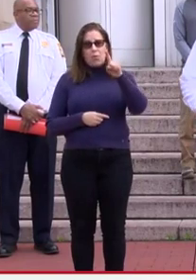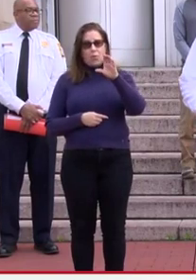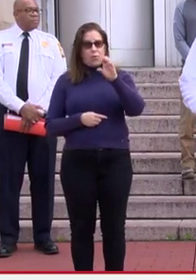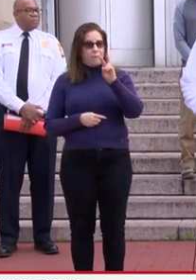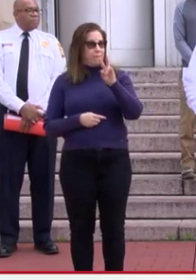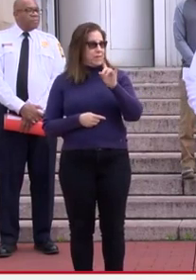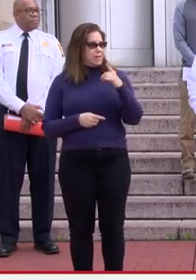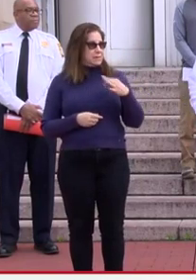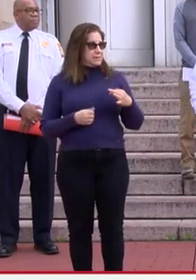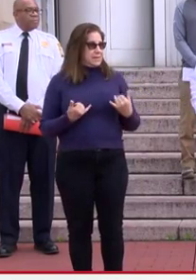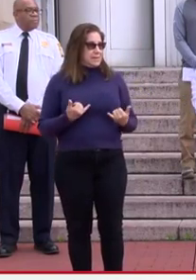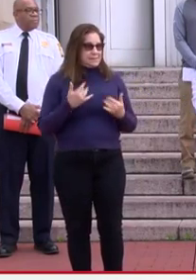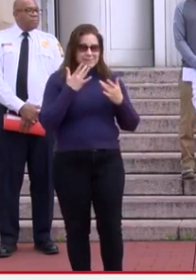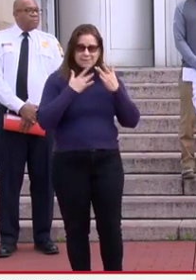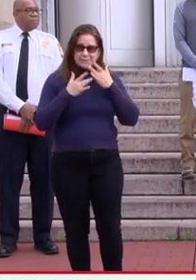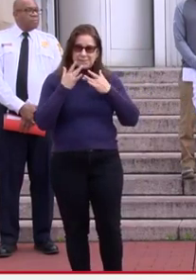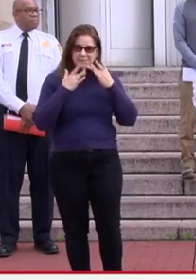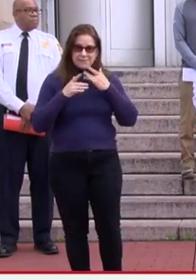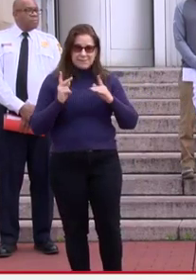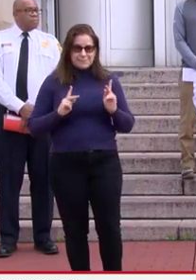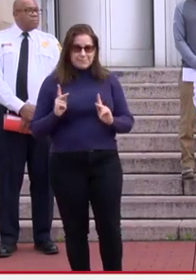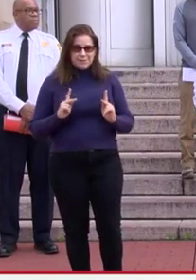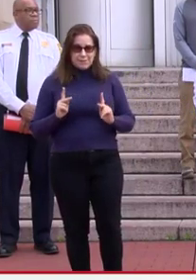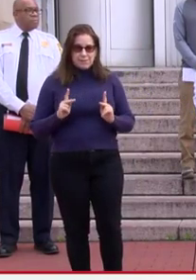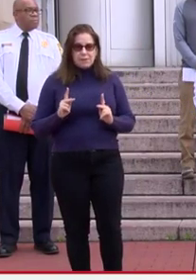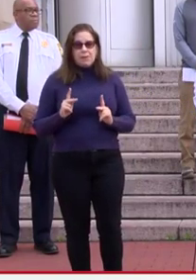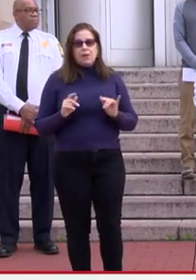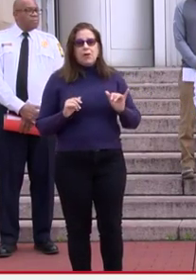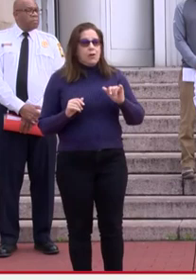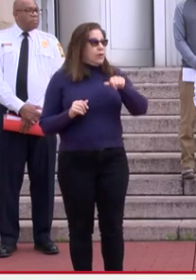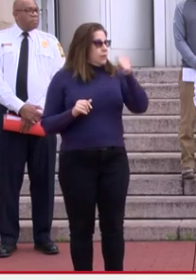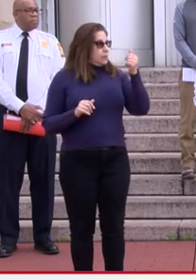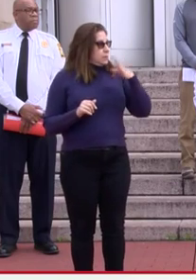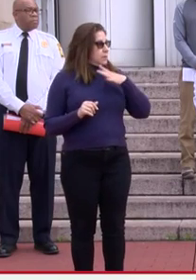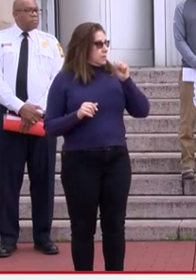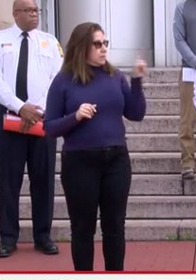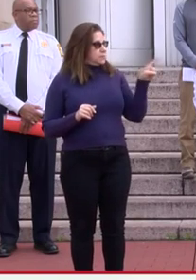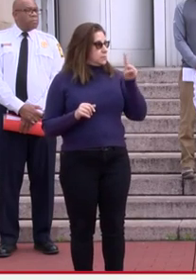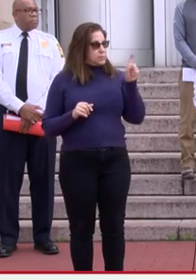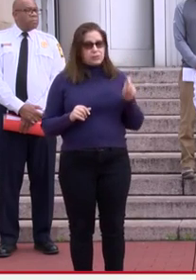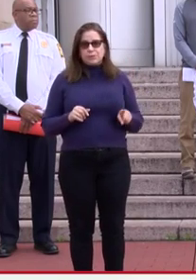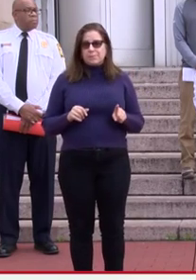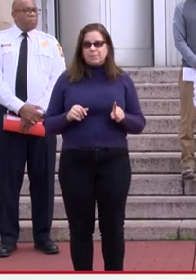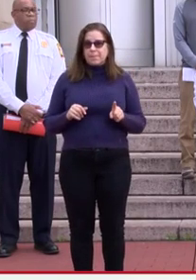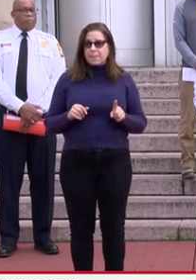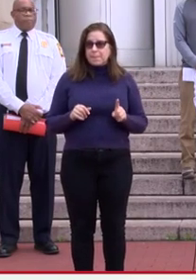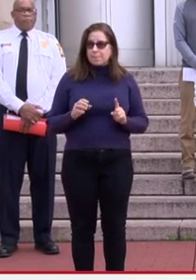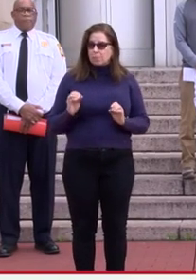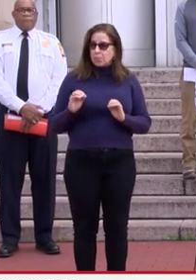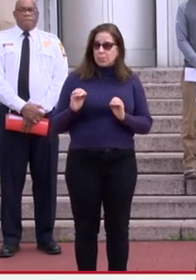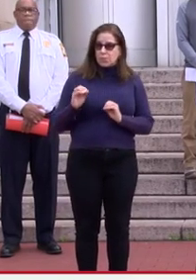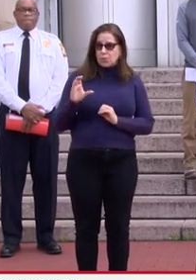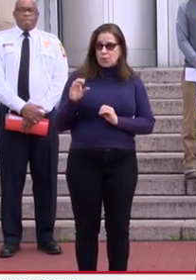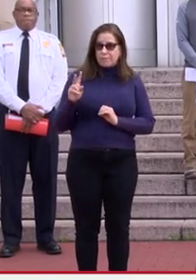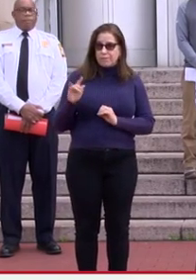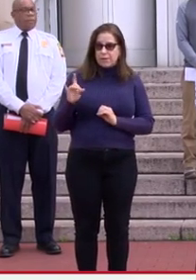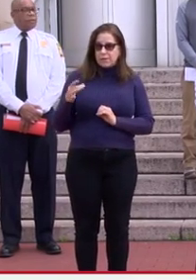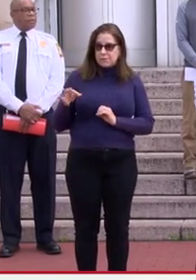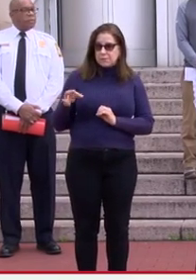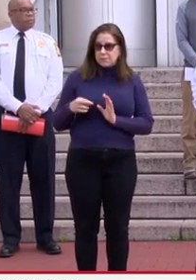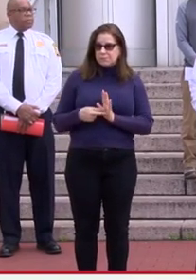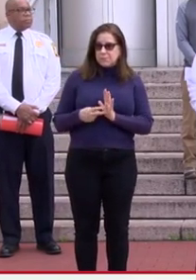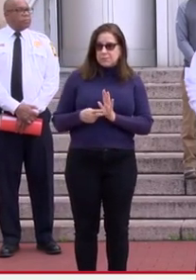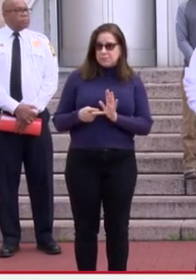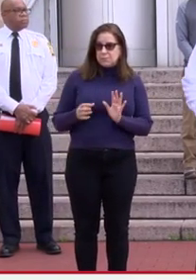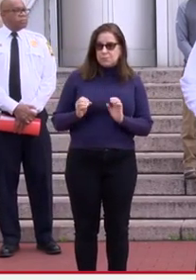no positive test for MPD extend to cadets and anyone else in your universe? We're monitoring all